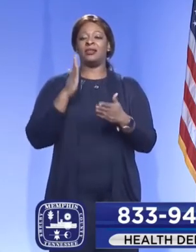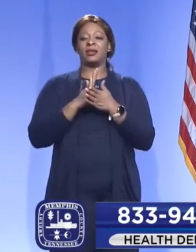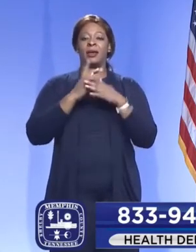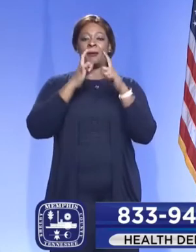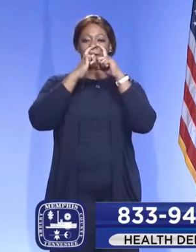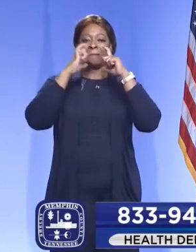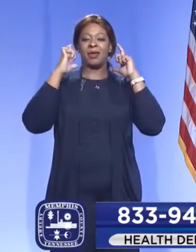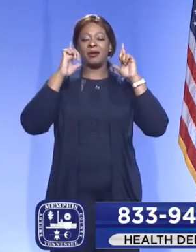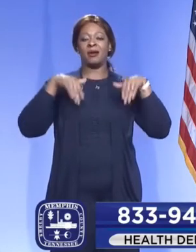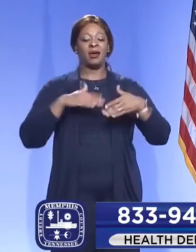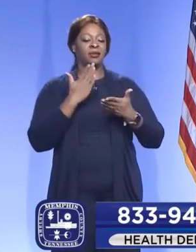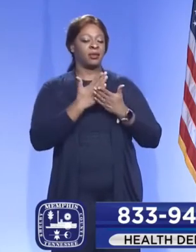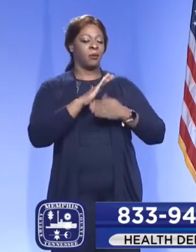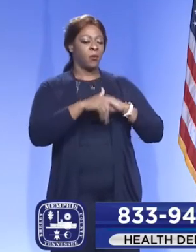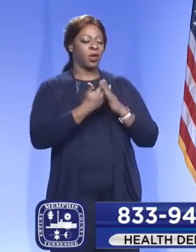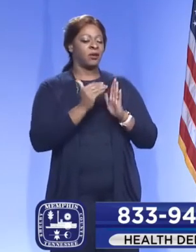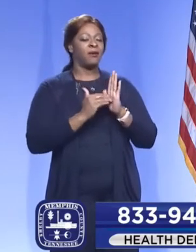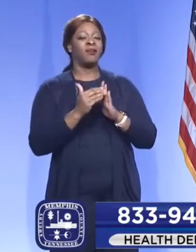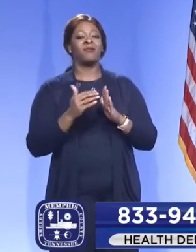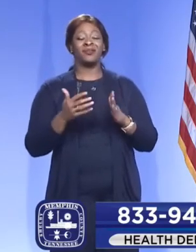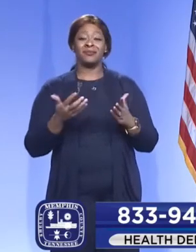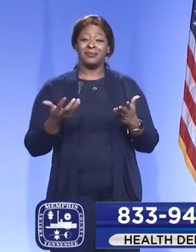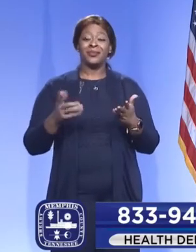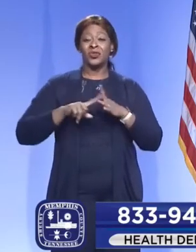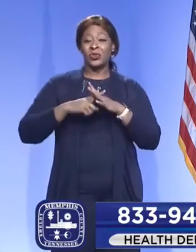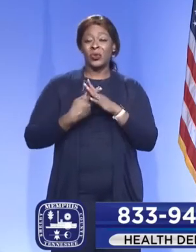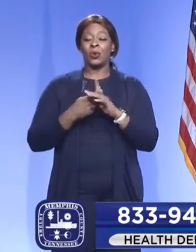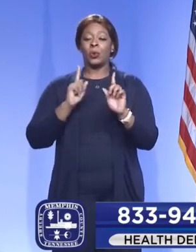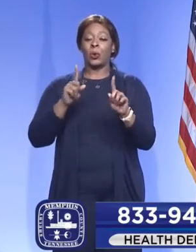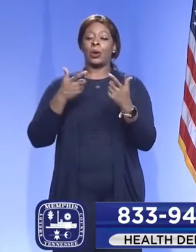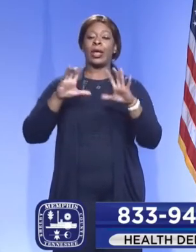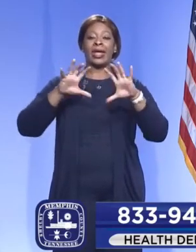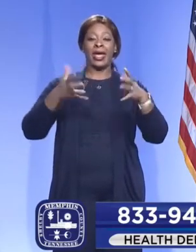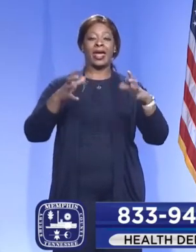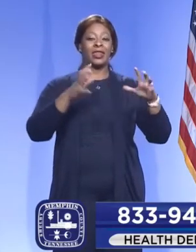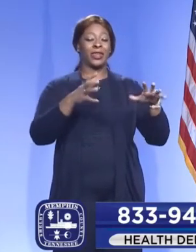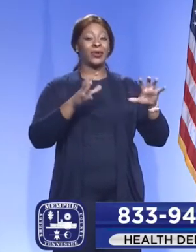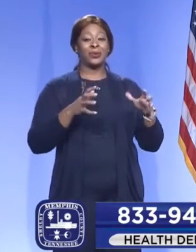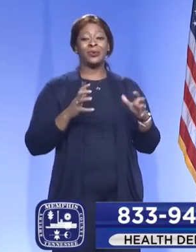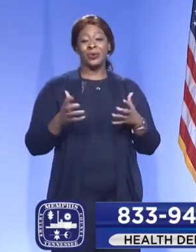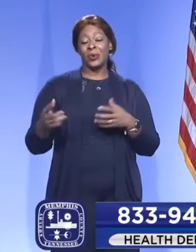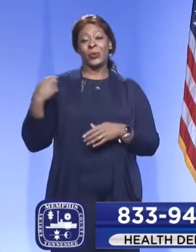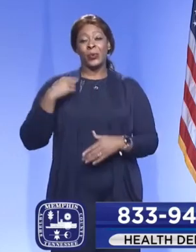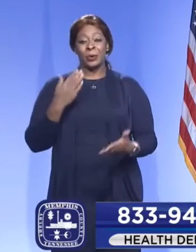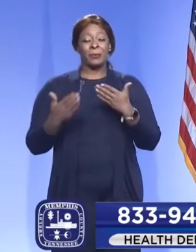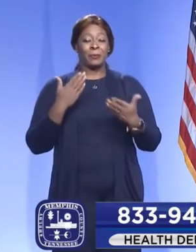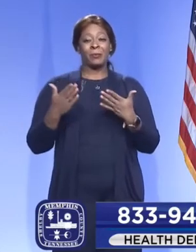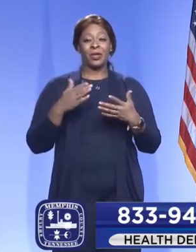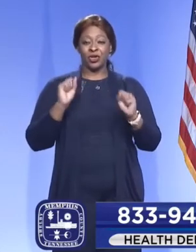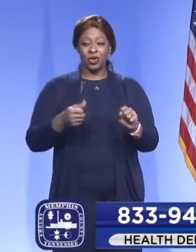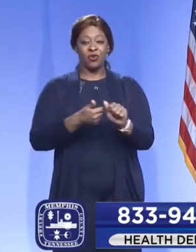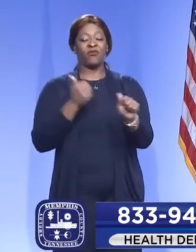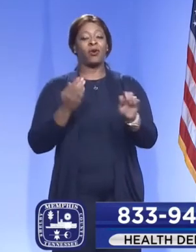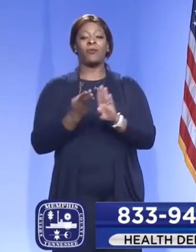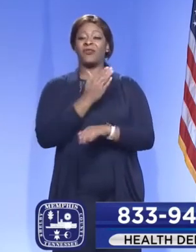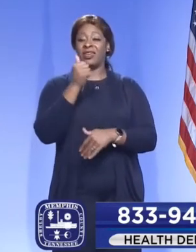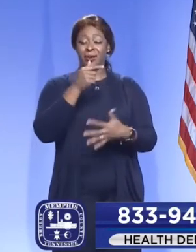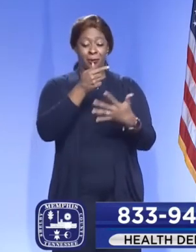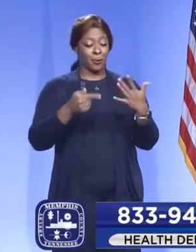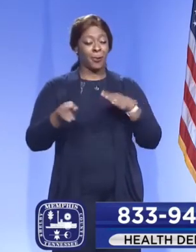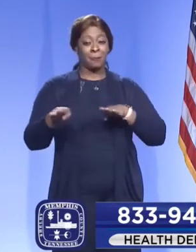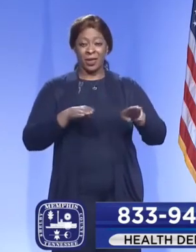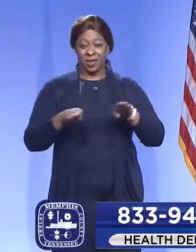just sustaining in a marathon fashion, that ingraining these things into our life as just things we do every day. And at any